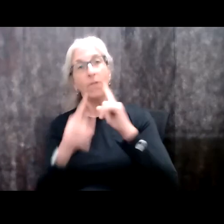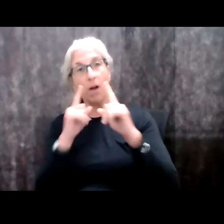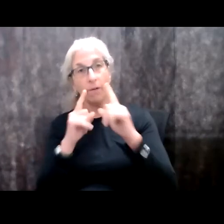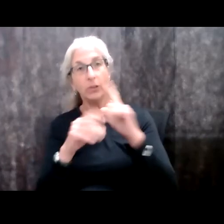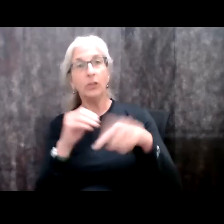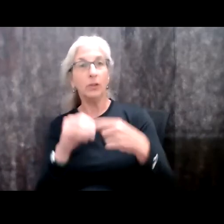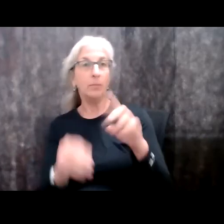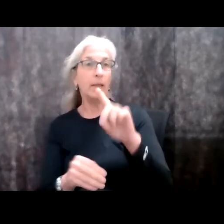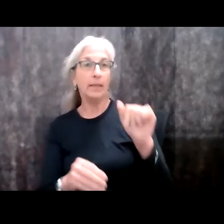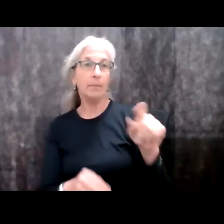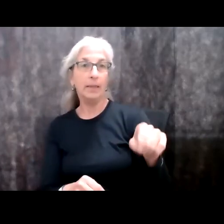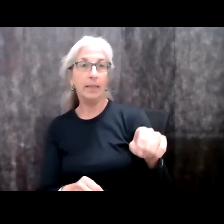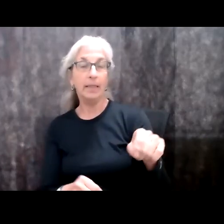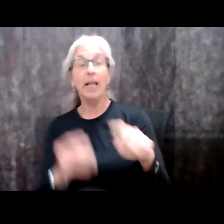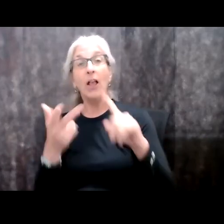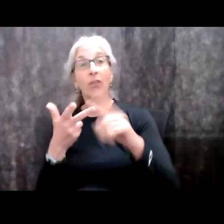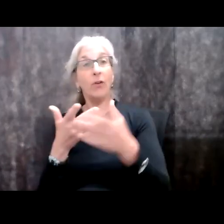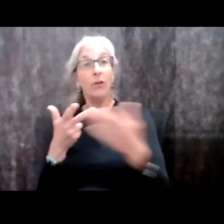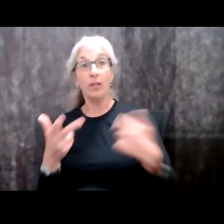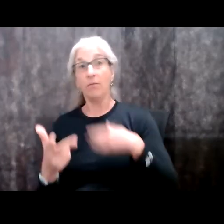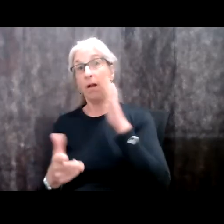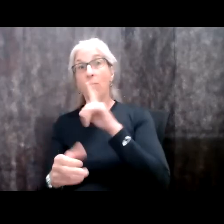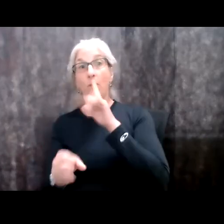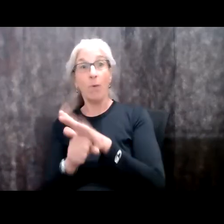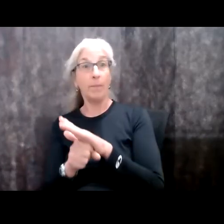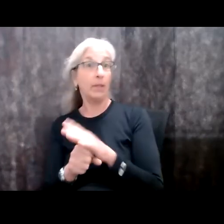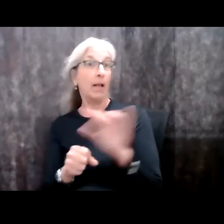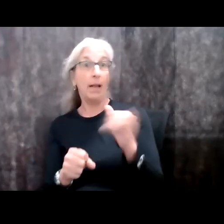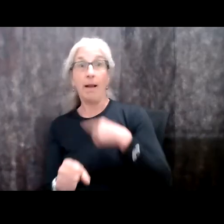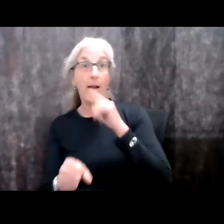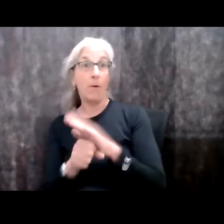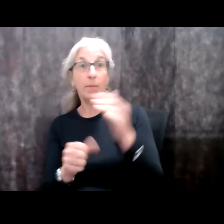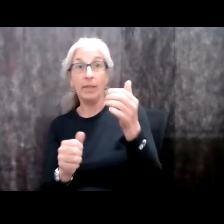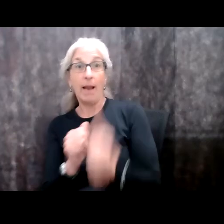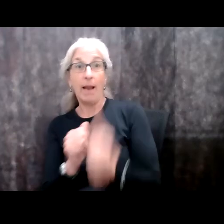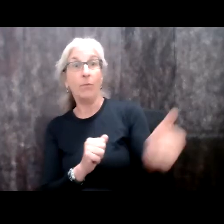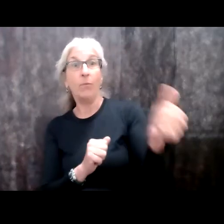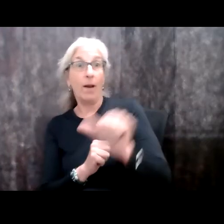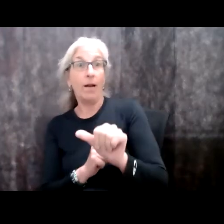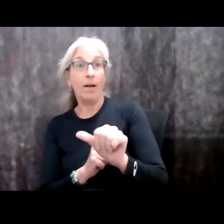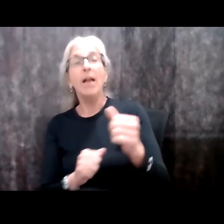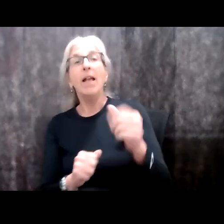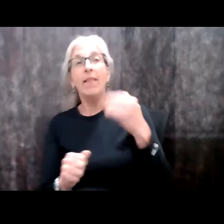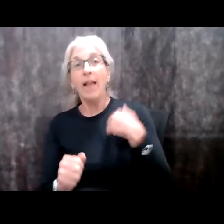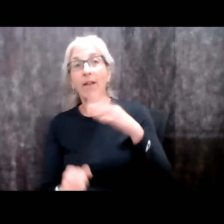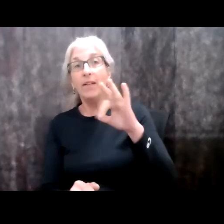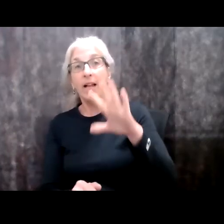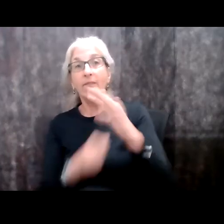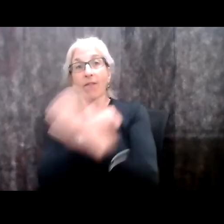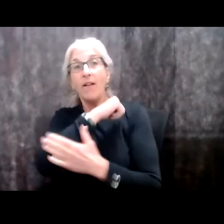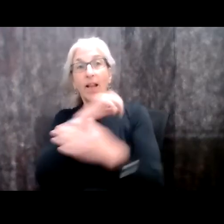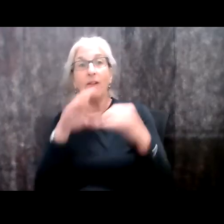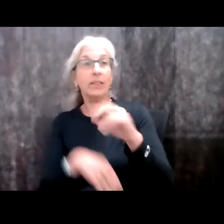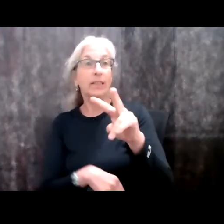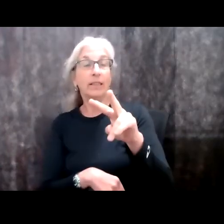I want to promise you the same thing that I promised everyone else. There are 95 counties in Virginia. I'll visit all 95 of them and we'll have a town hall